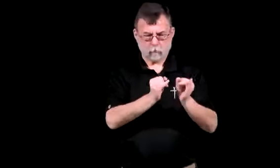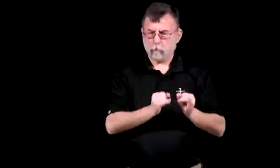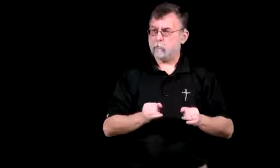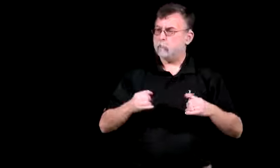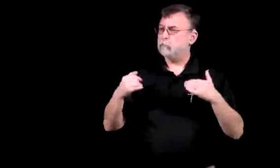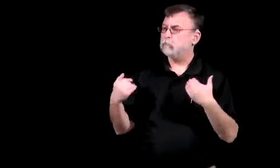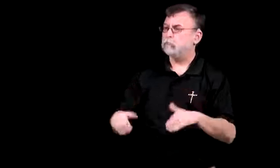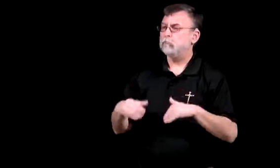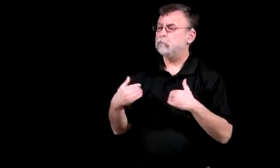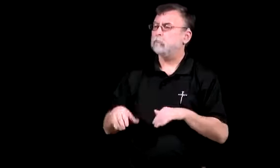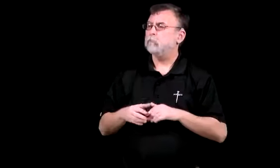us.